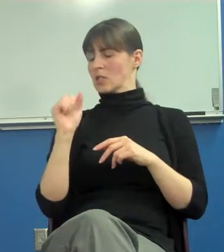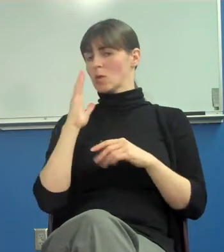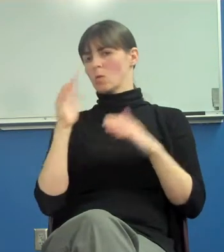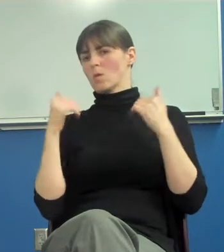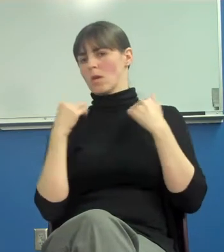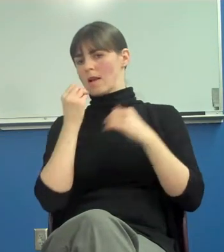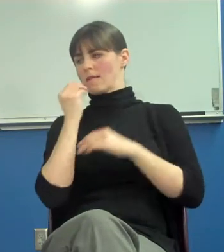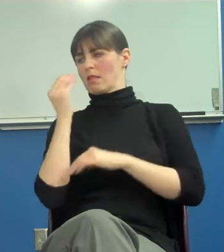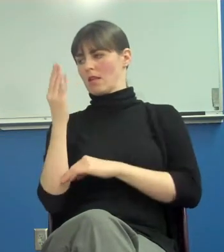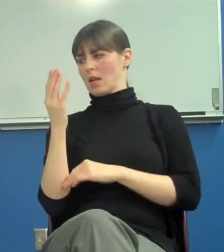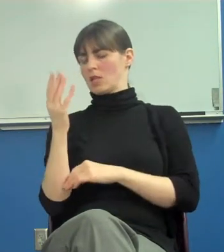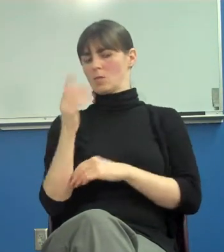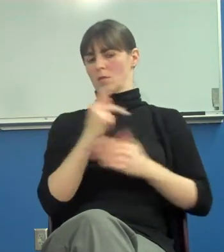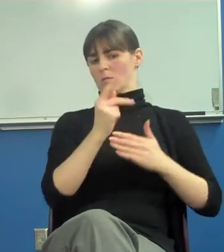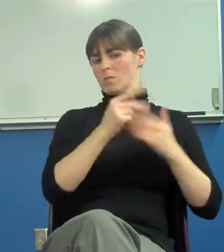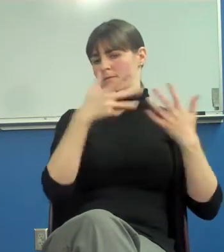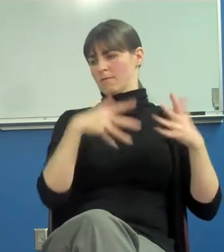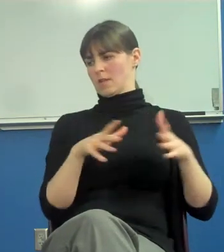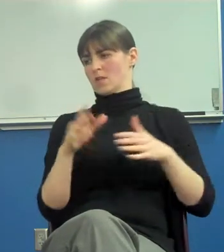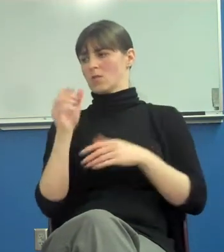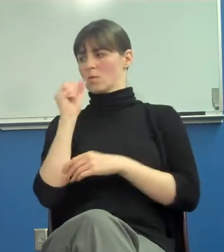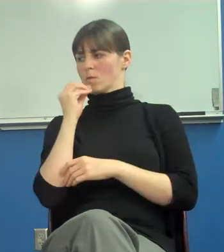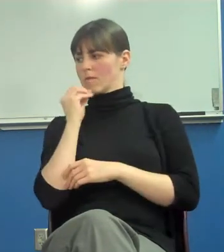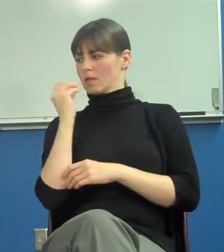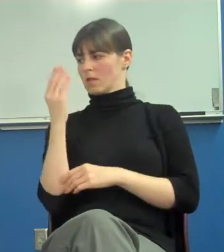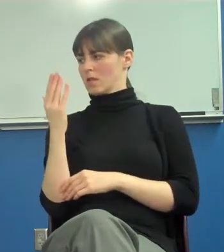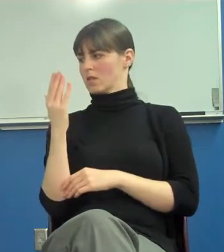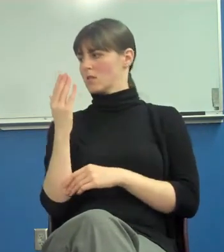program. Student Life is having a